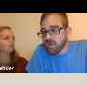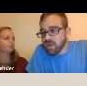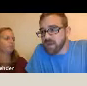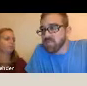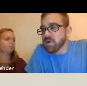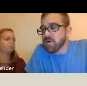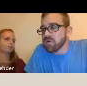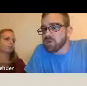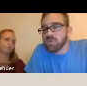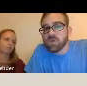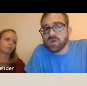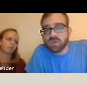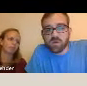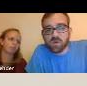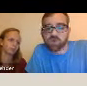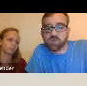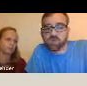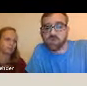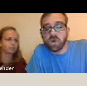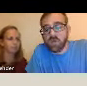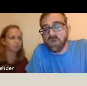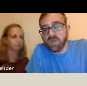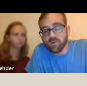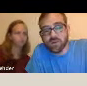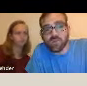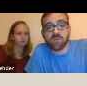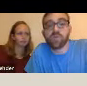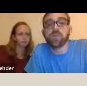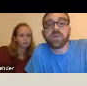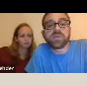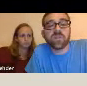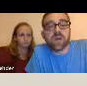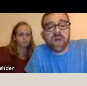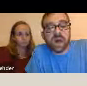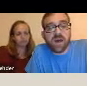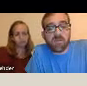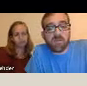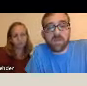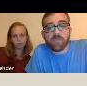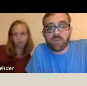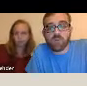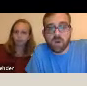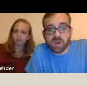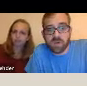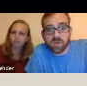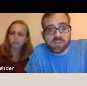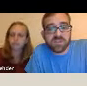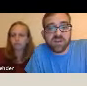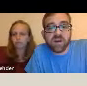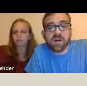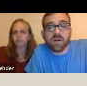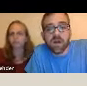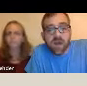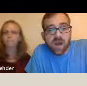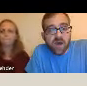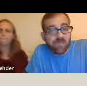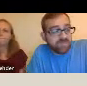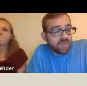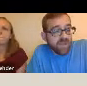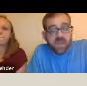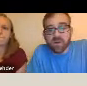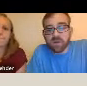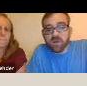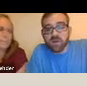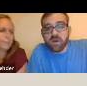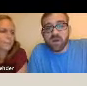an online component that you do, and then you go to Orlando, Florida for 2 weeks to work in person there.